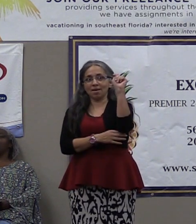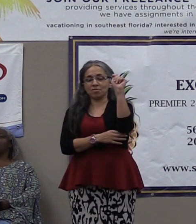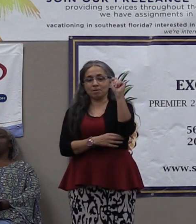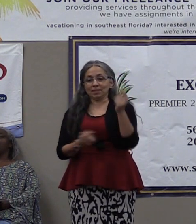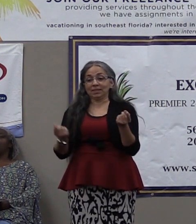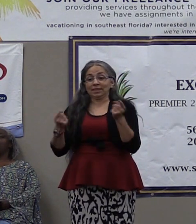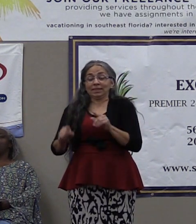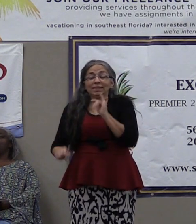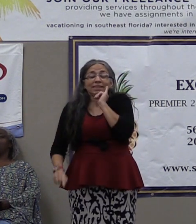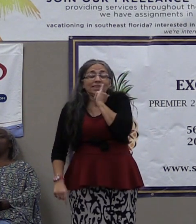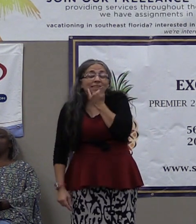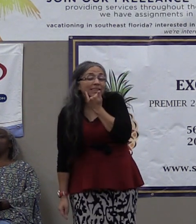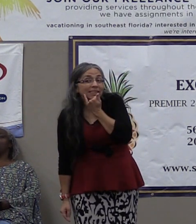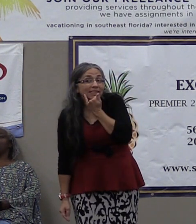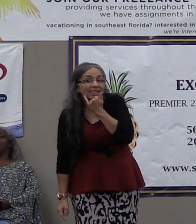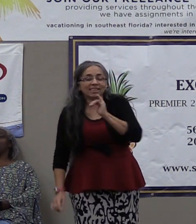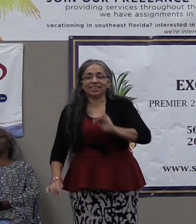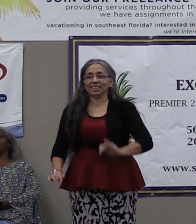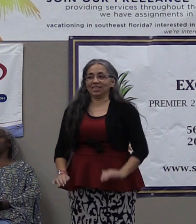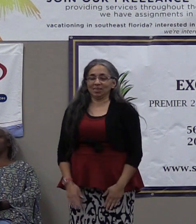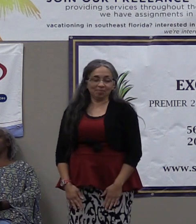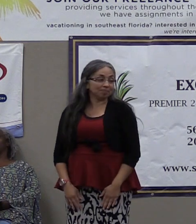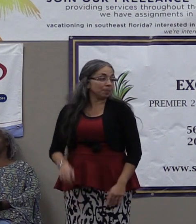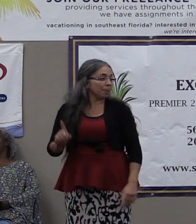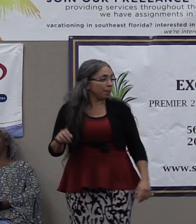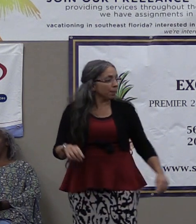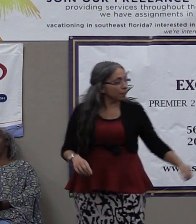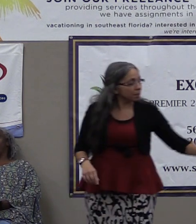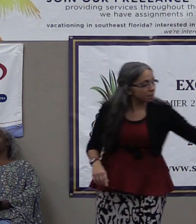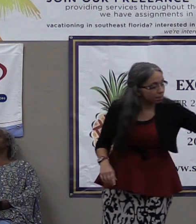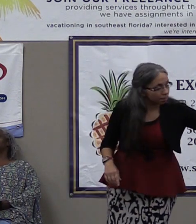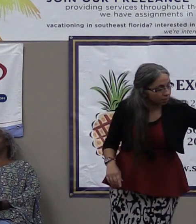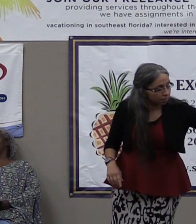And the title of it is A Bathroom Incident.